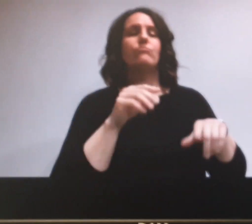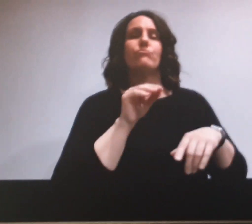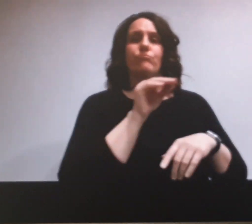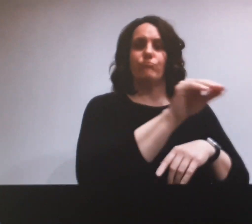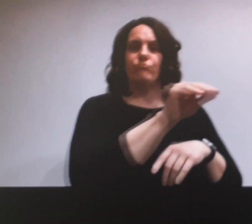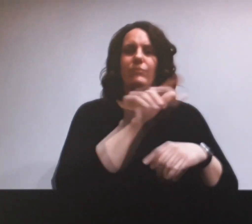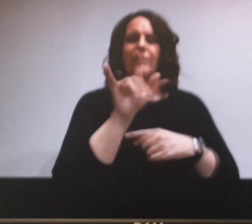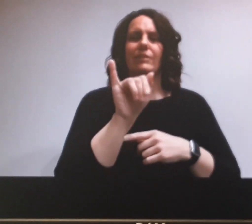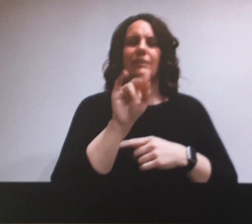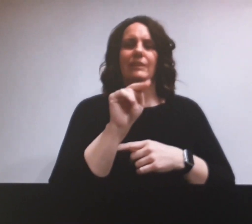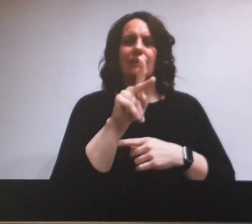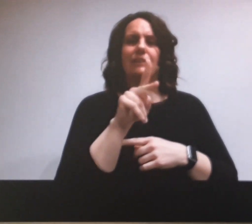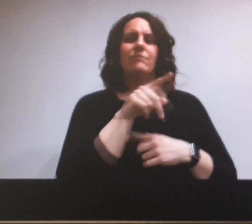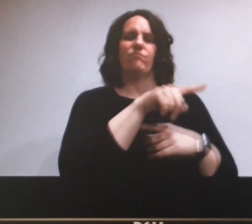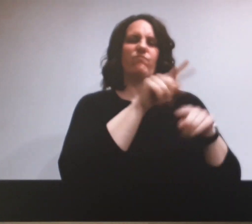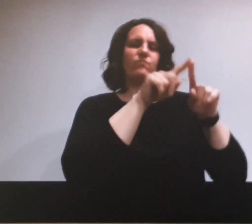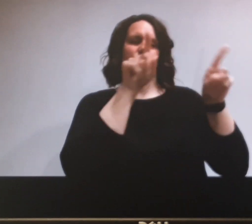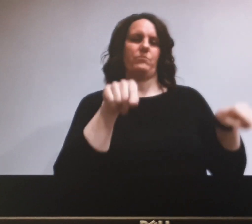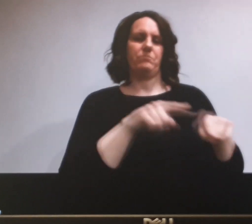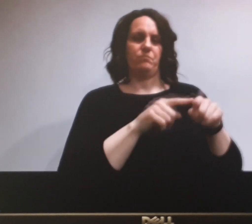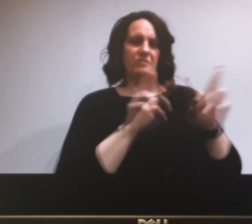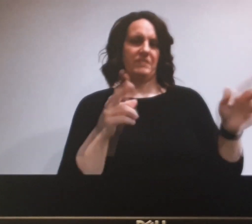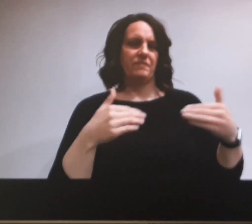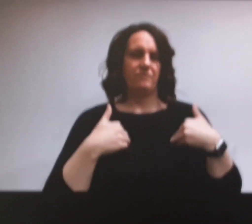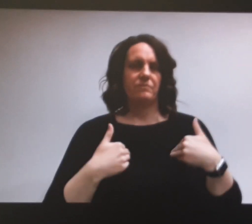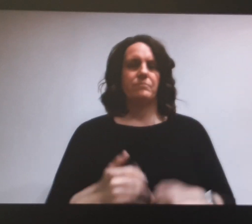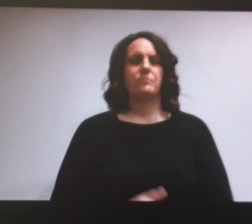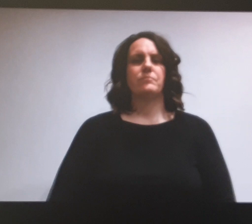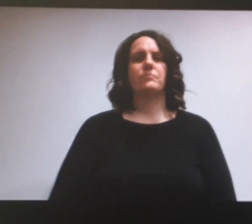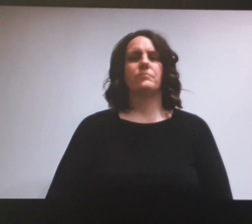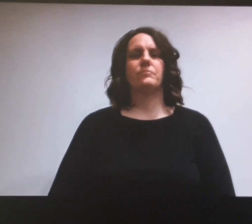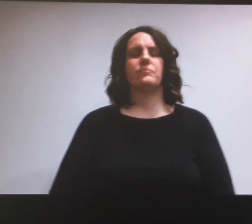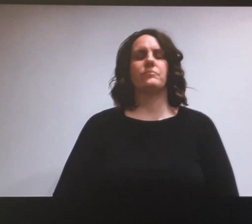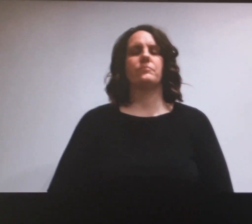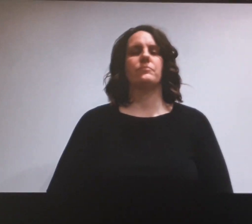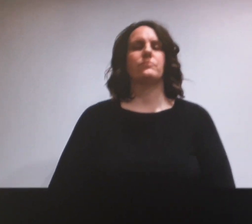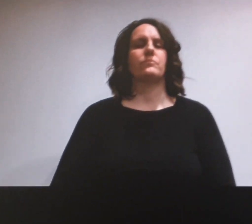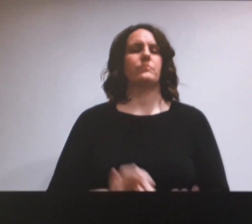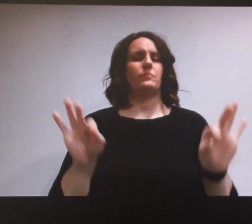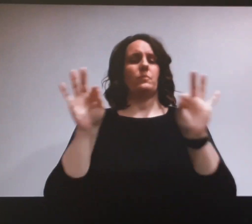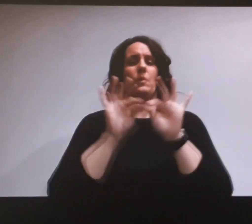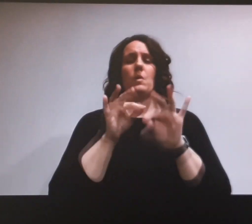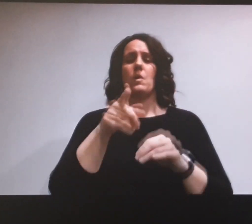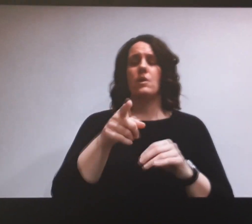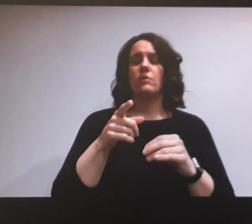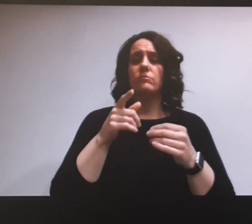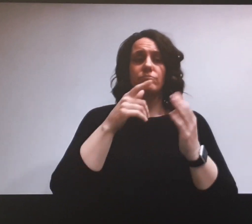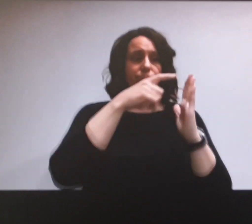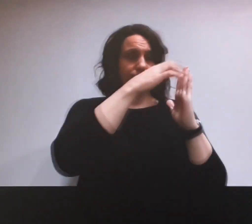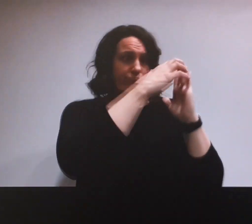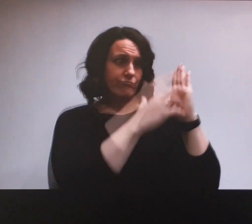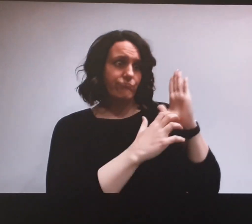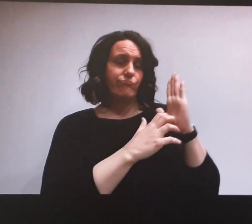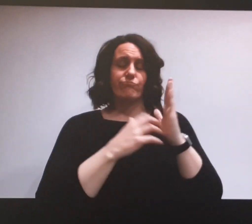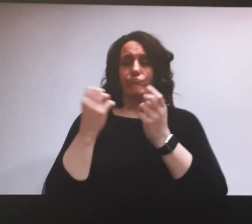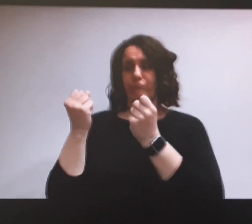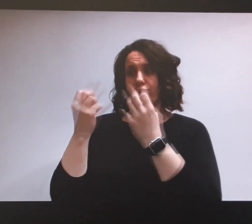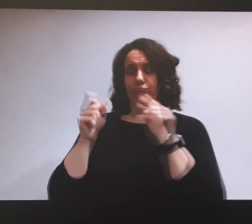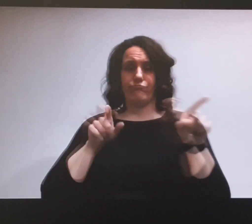You have to post it on our blog, and we already have the form ready at hand. It is